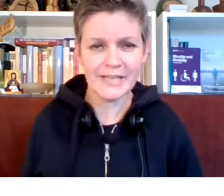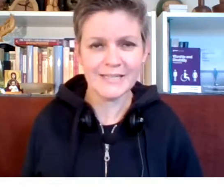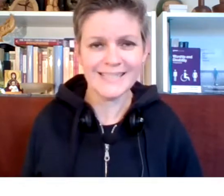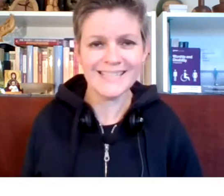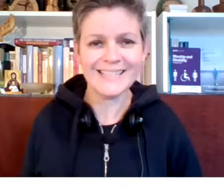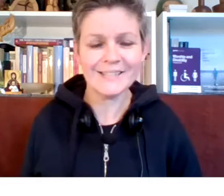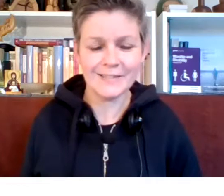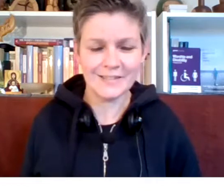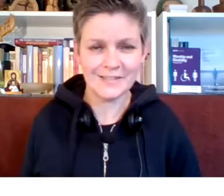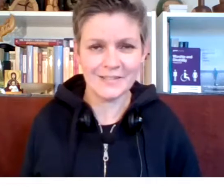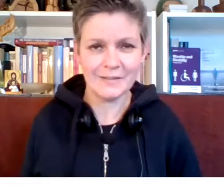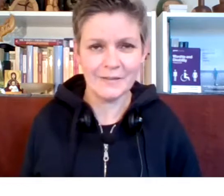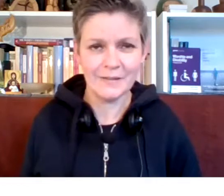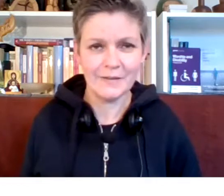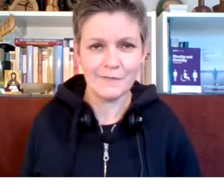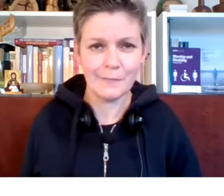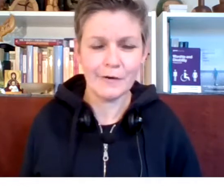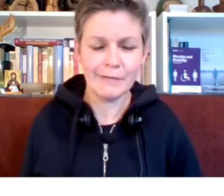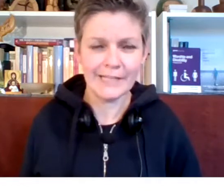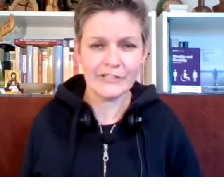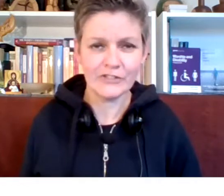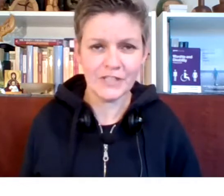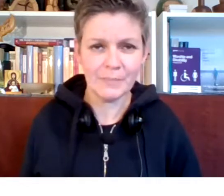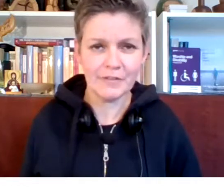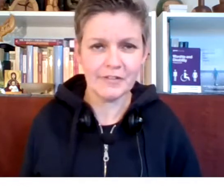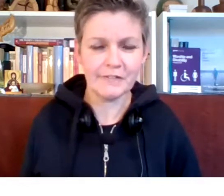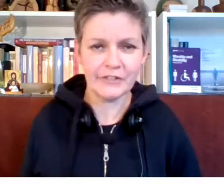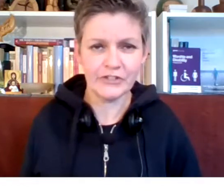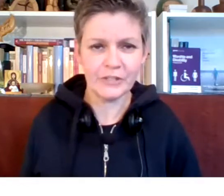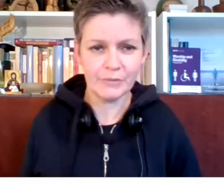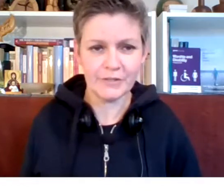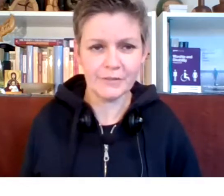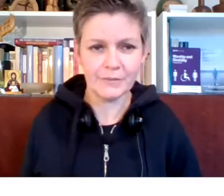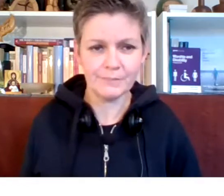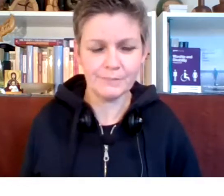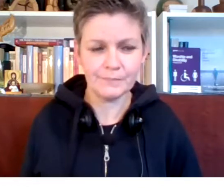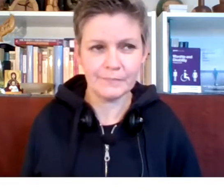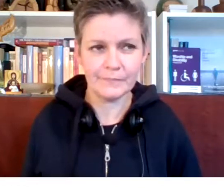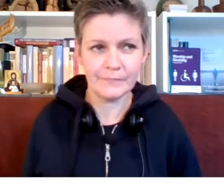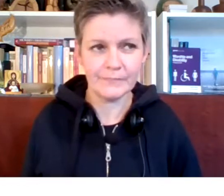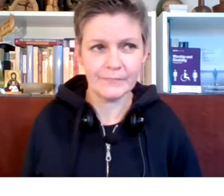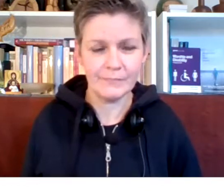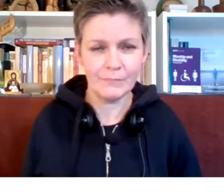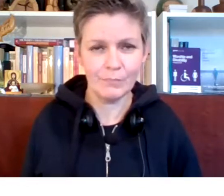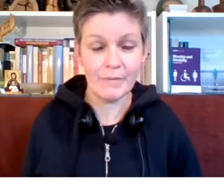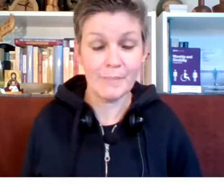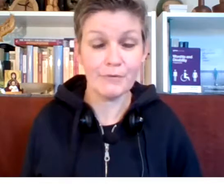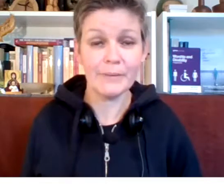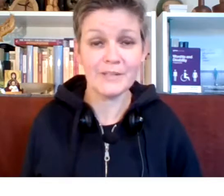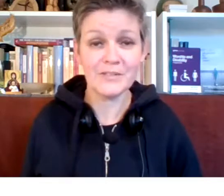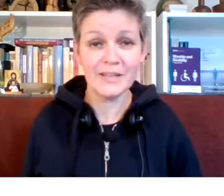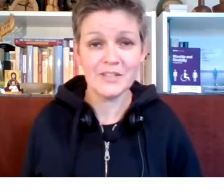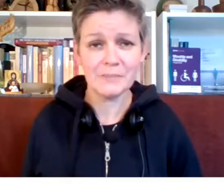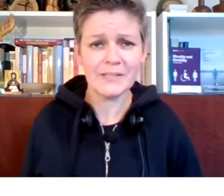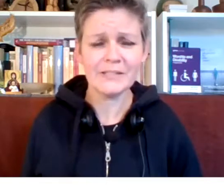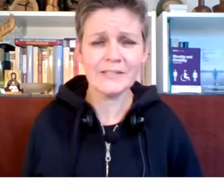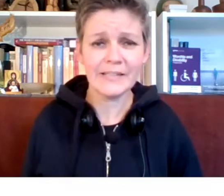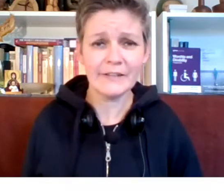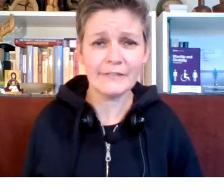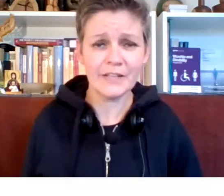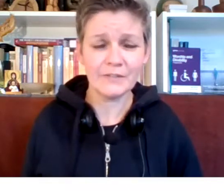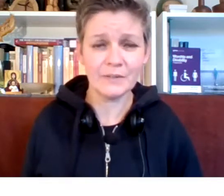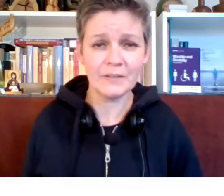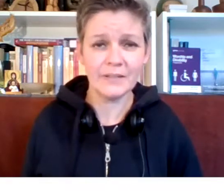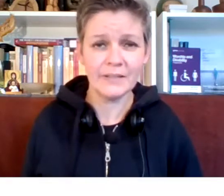Those things that distance us from our relationship and our friendship with God, where we promise to be